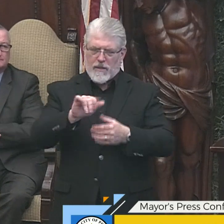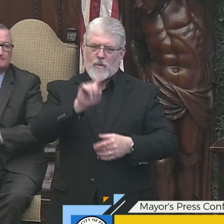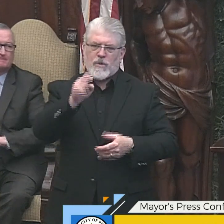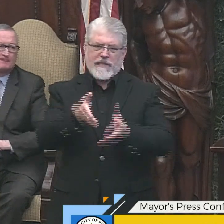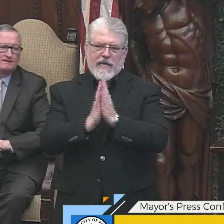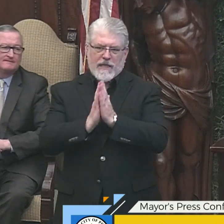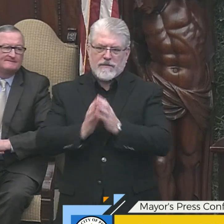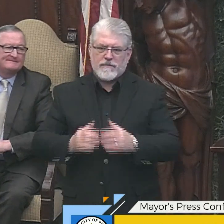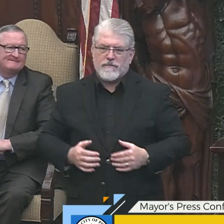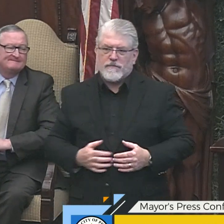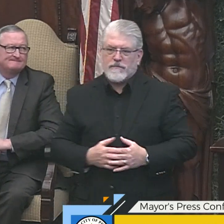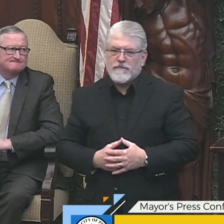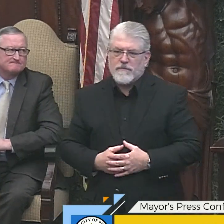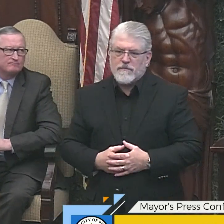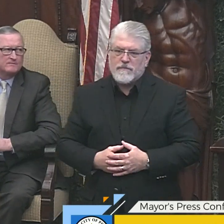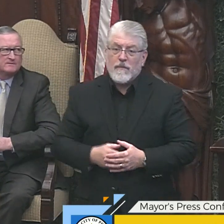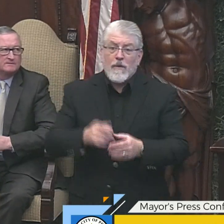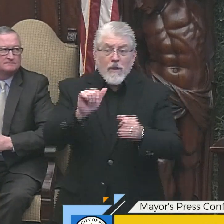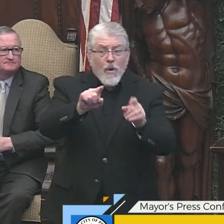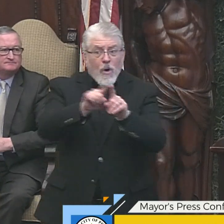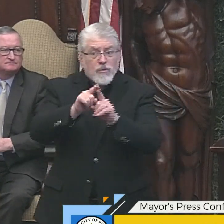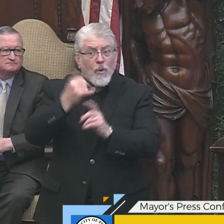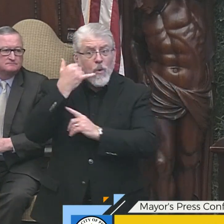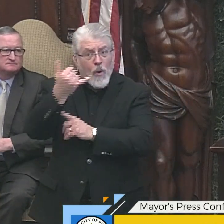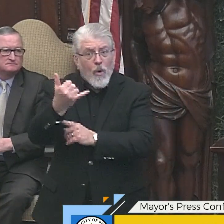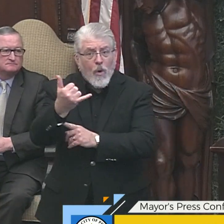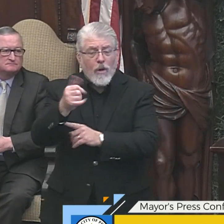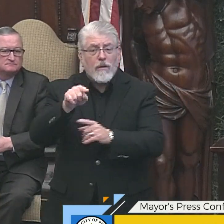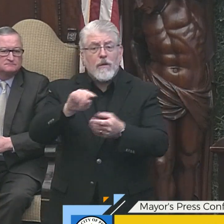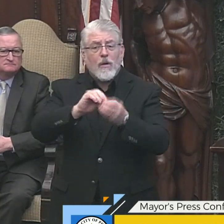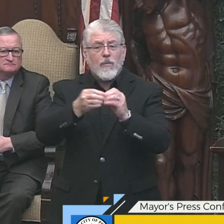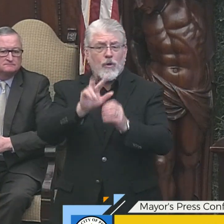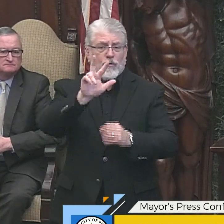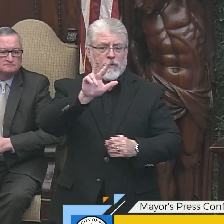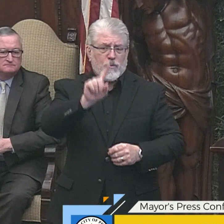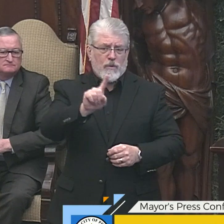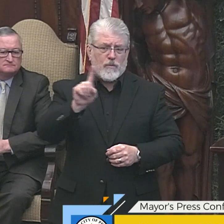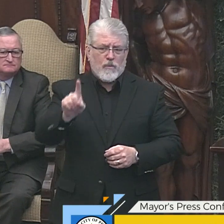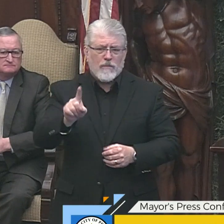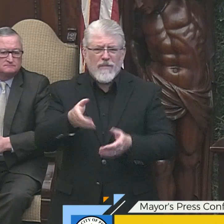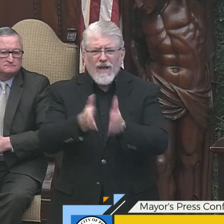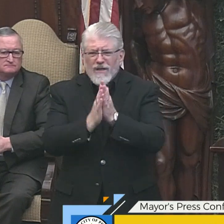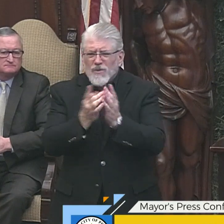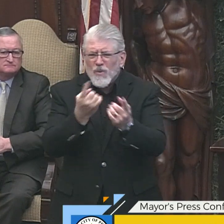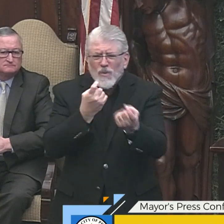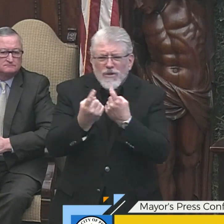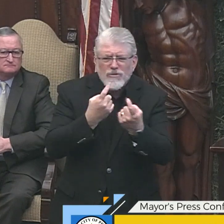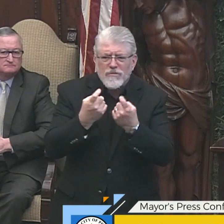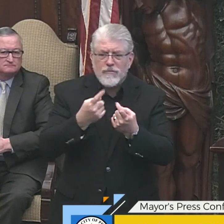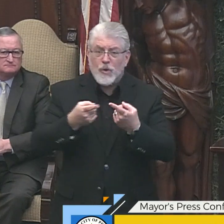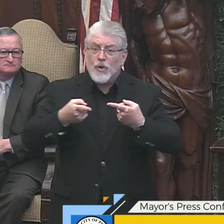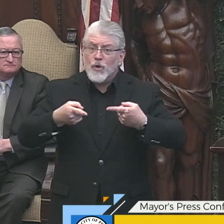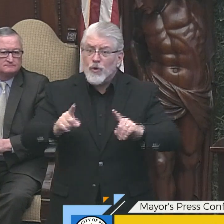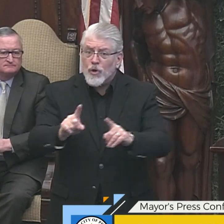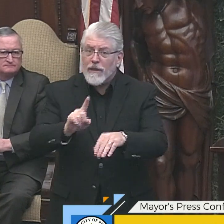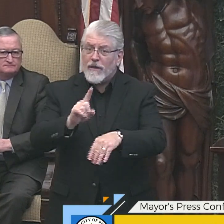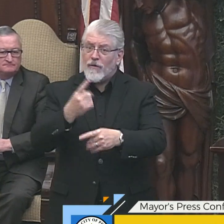hours, but certainly people can leave messages after hours, and we do intend to extend 311 hours this